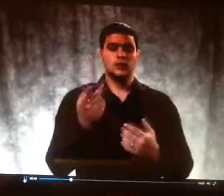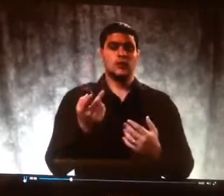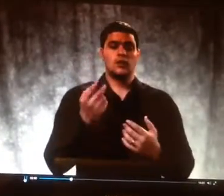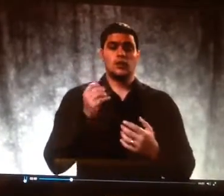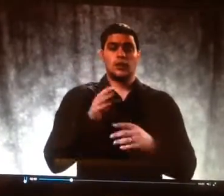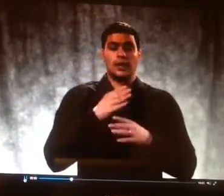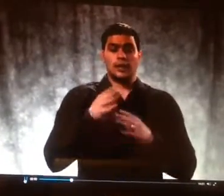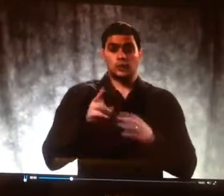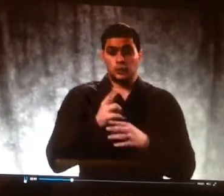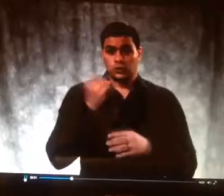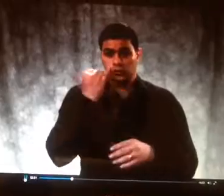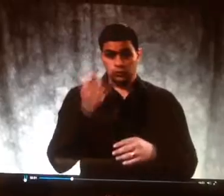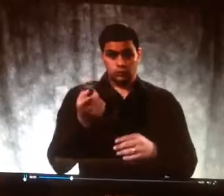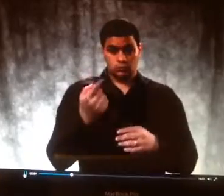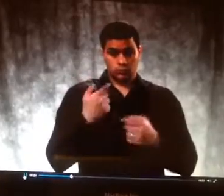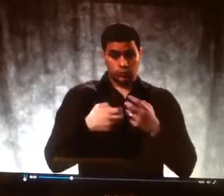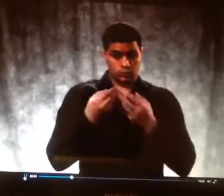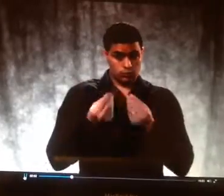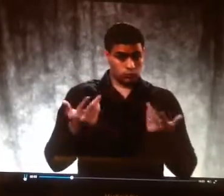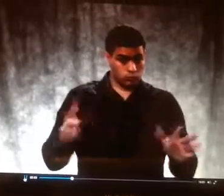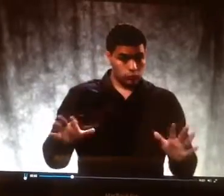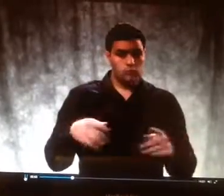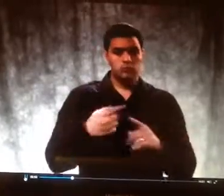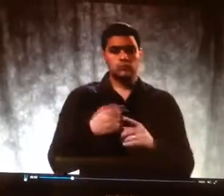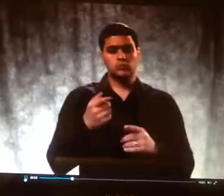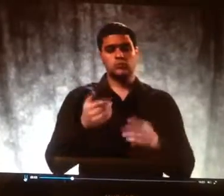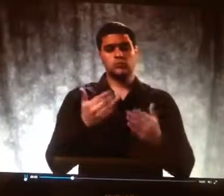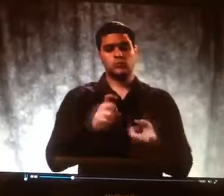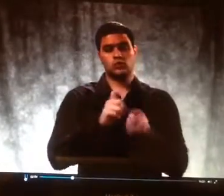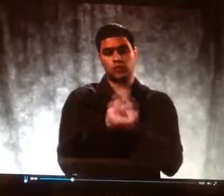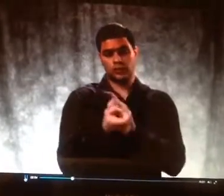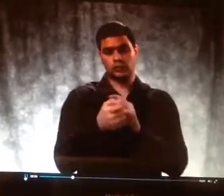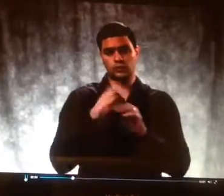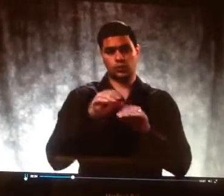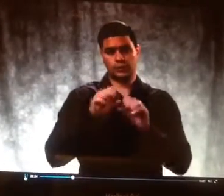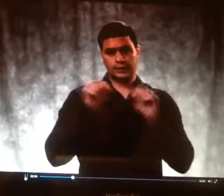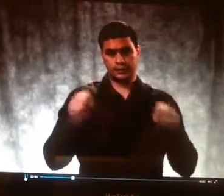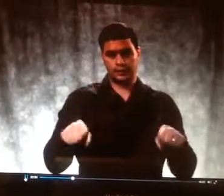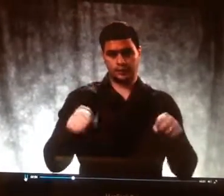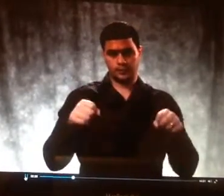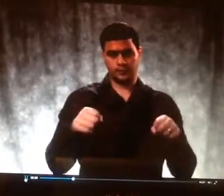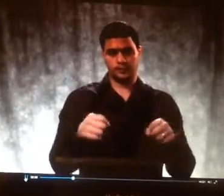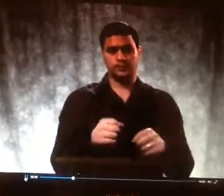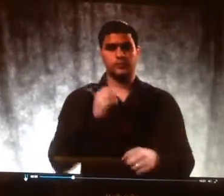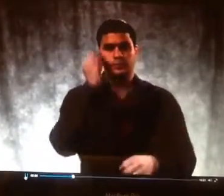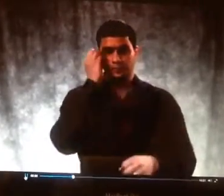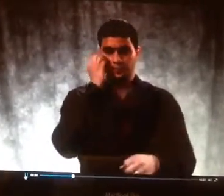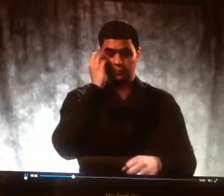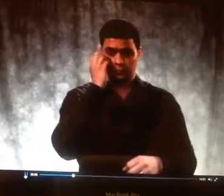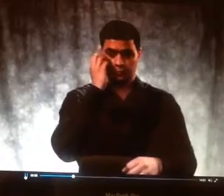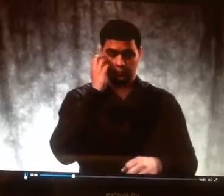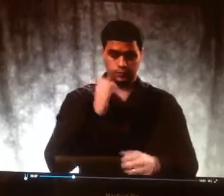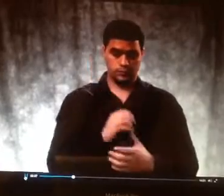And see what's going on there. And then once the problem got fixed, then I would go into the system and change it on there.